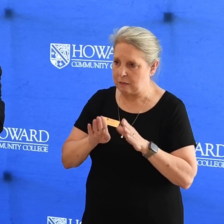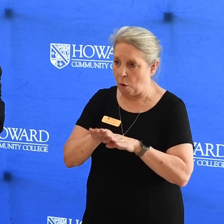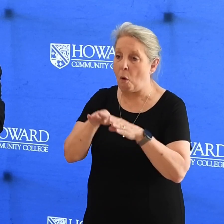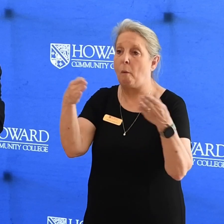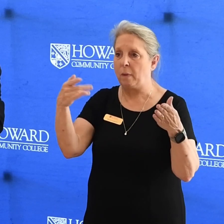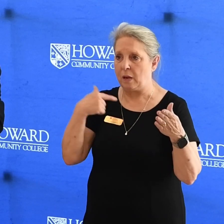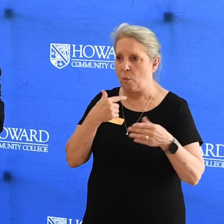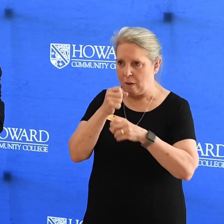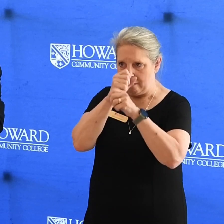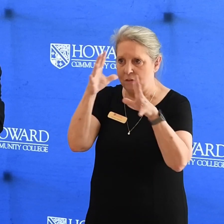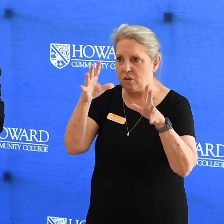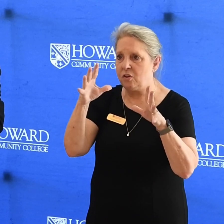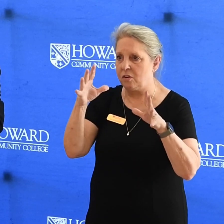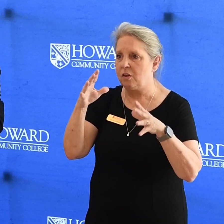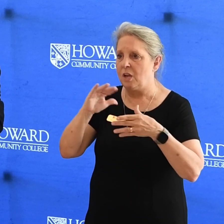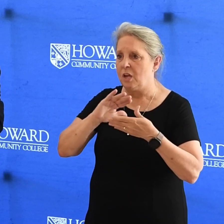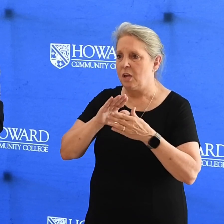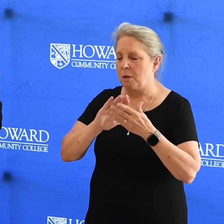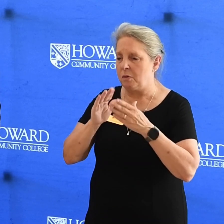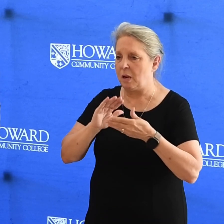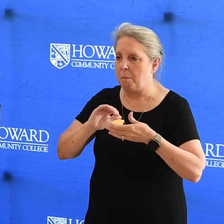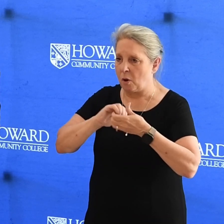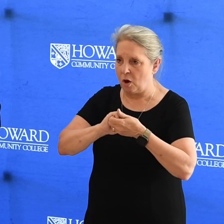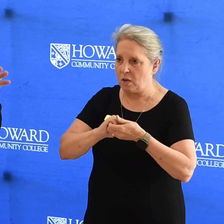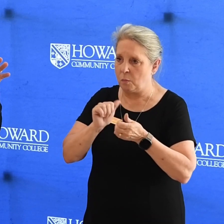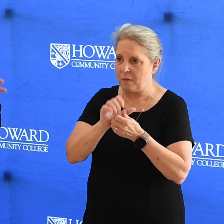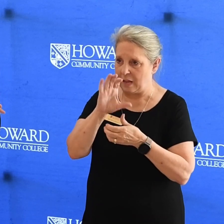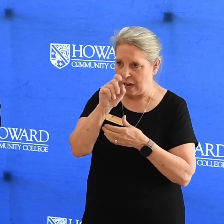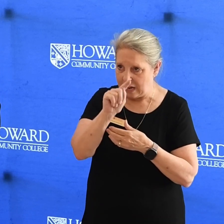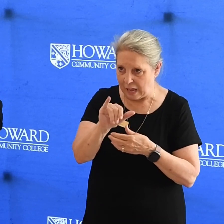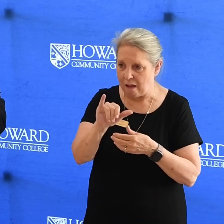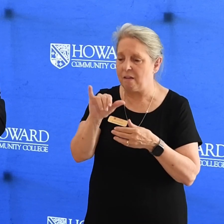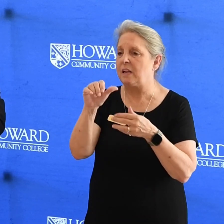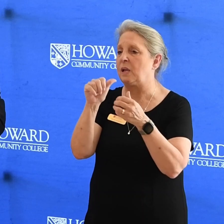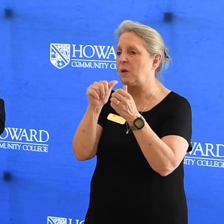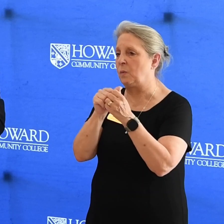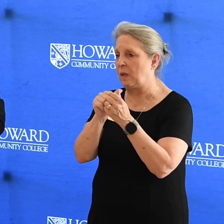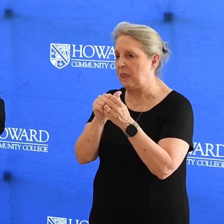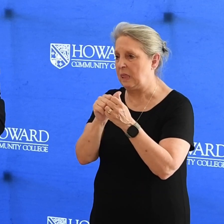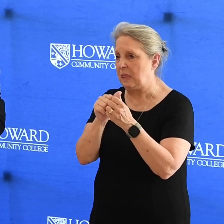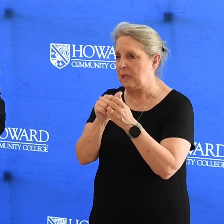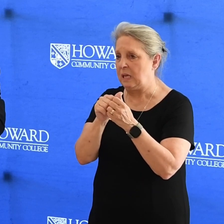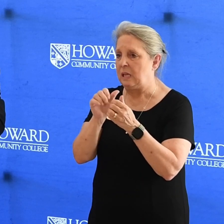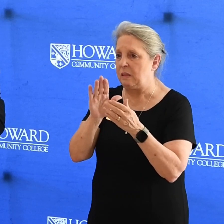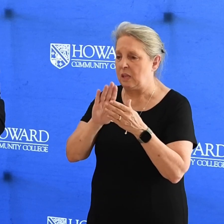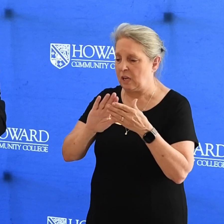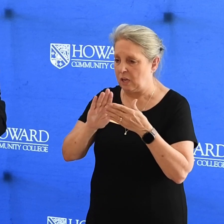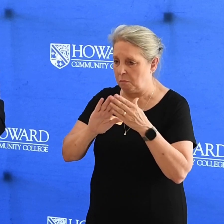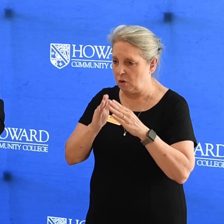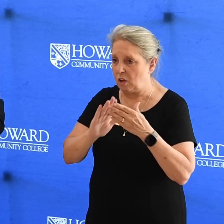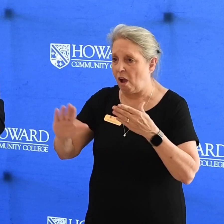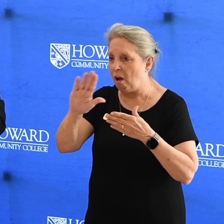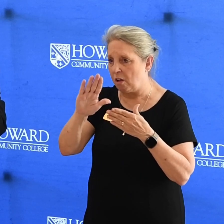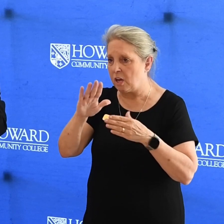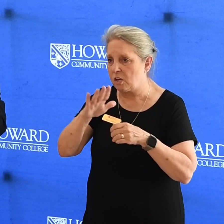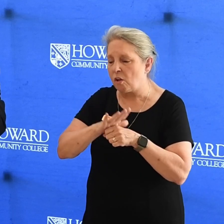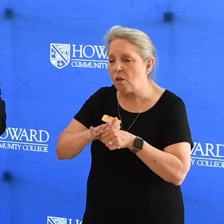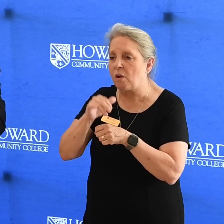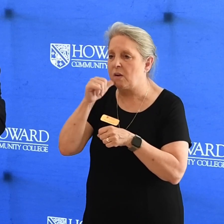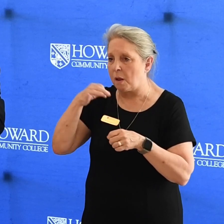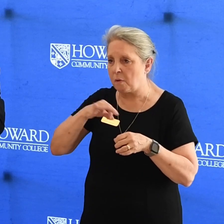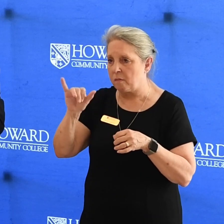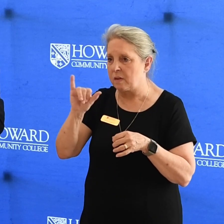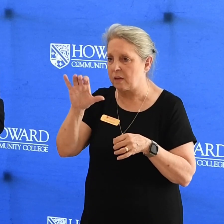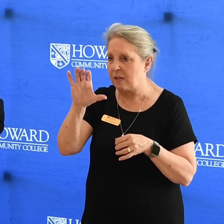we envisioned, community partners coming together with the county, with the community college, with local nonprofits like